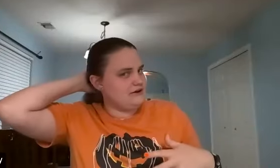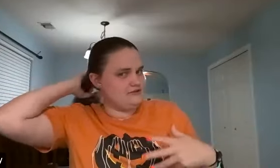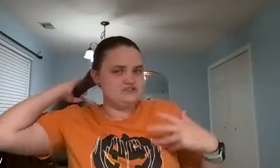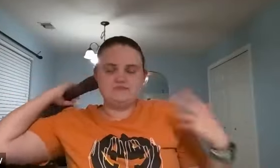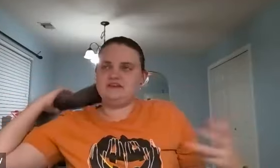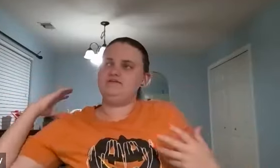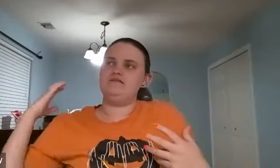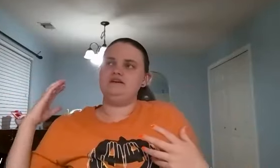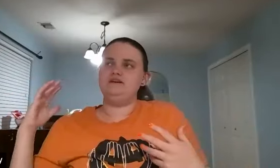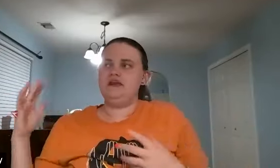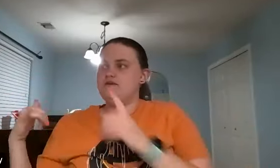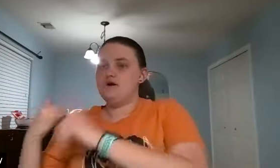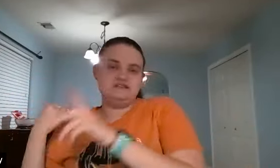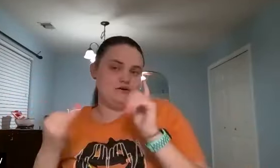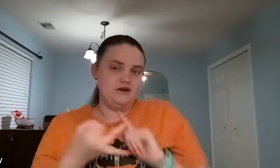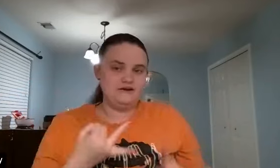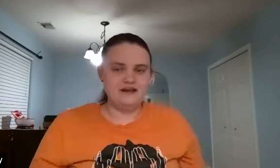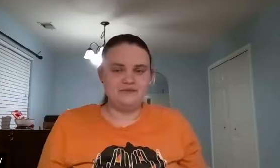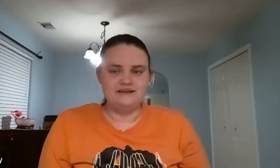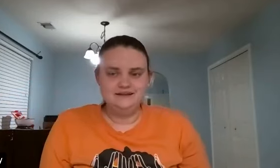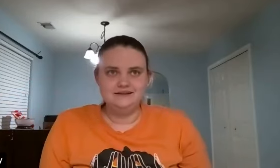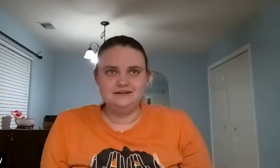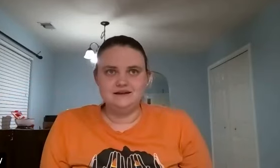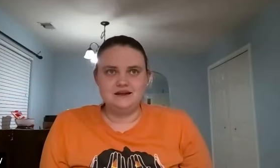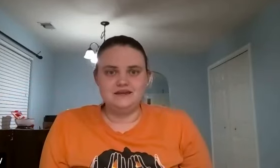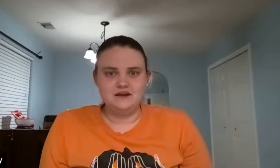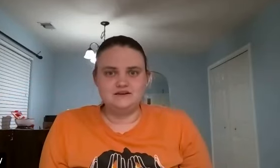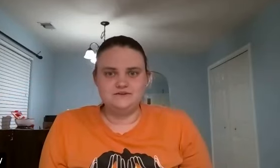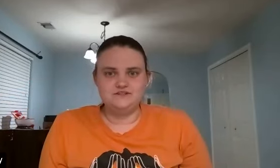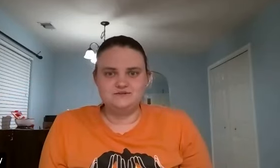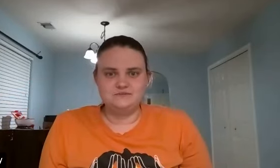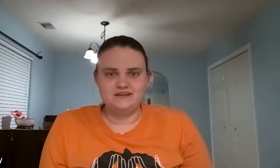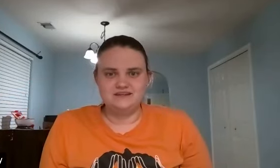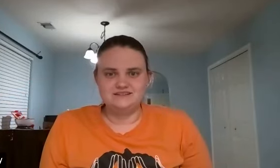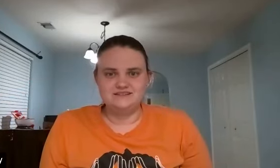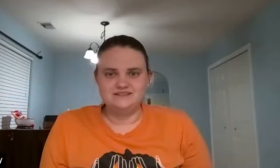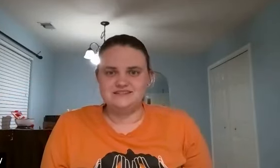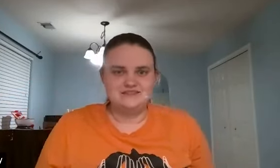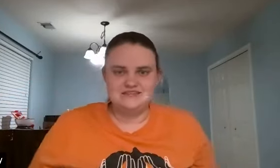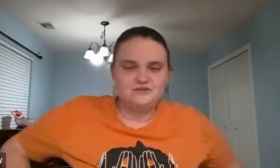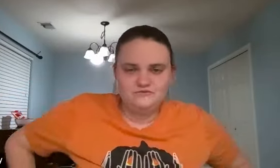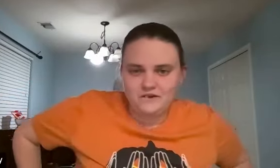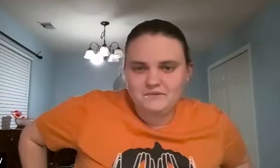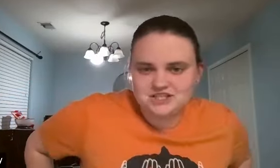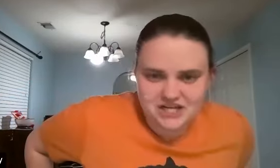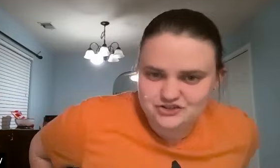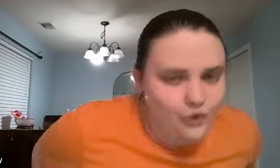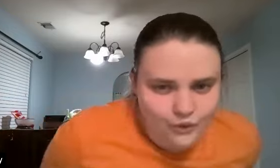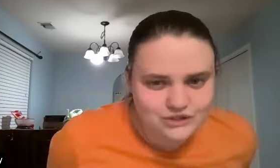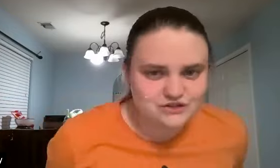or there's something involving either a hotel or a hurricane. I'm like, I cannot confuse this with my kids because this can very much change the whole